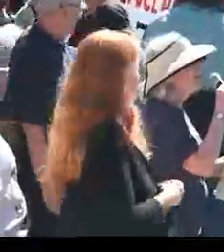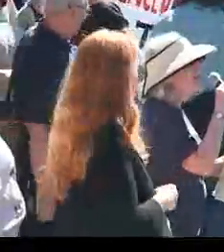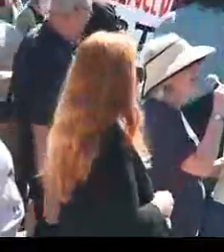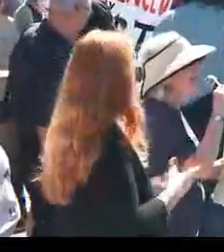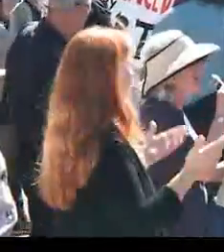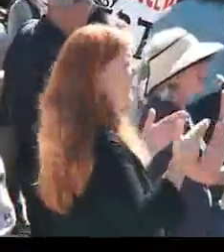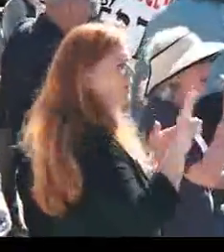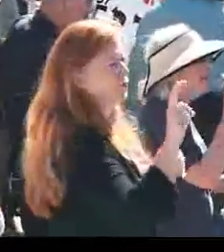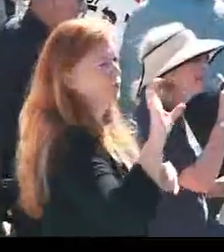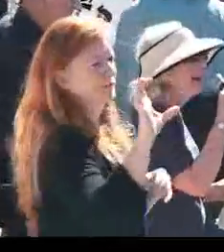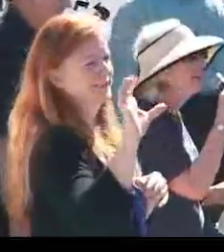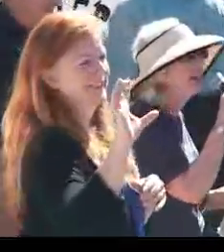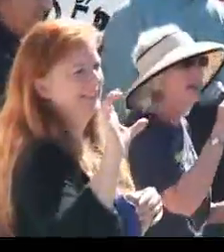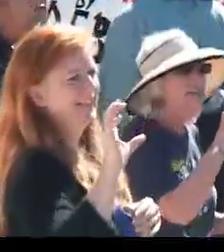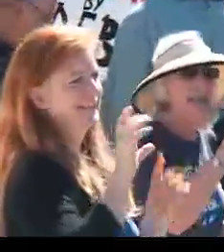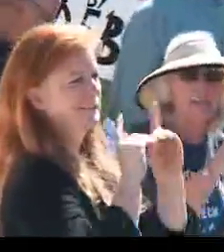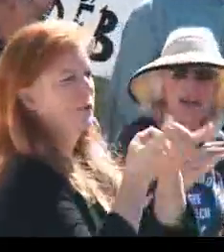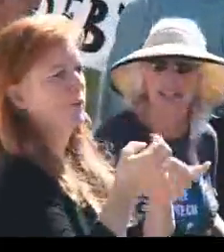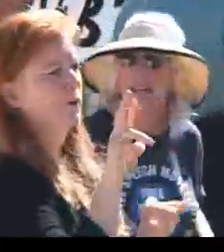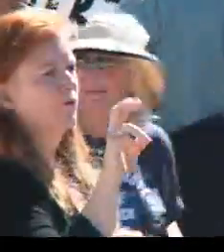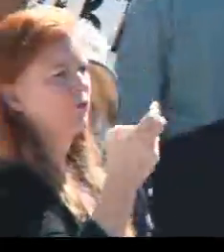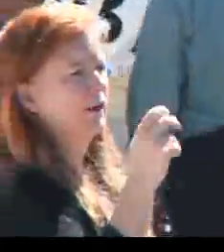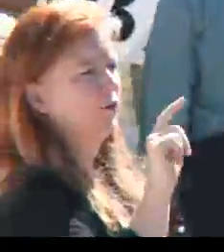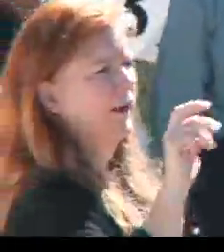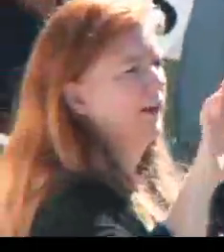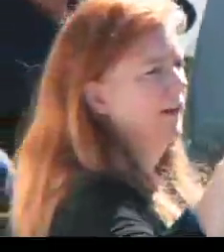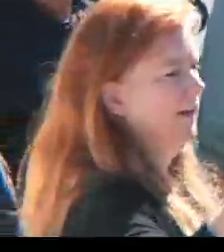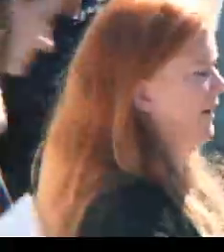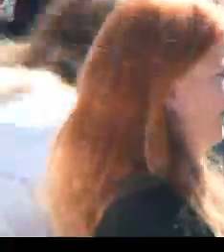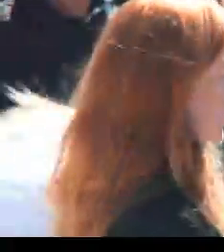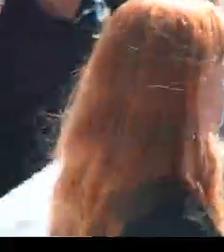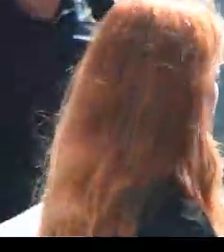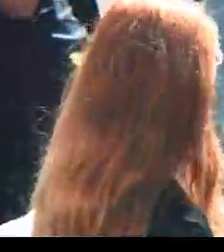here at UC in the Department of Rhetoric. Amanda.